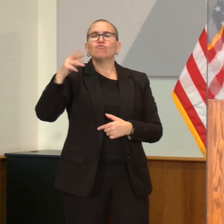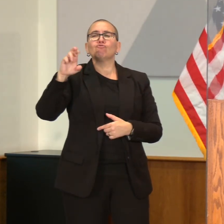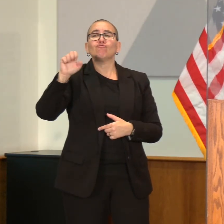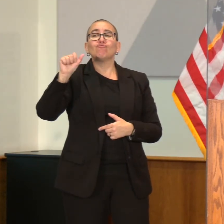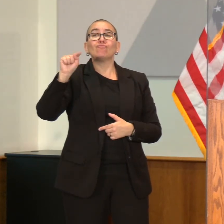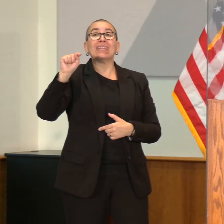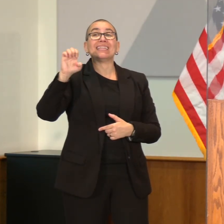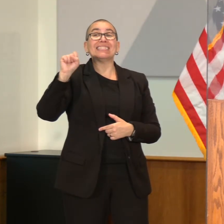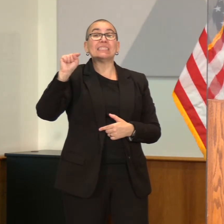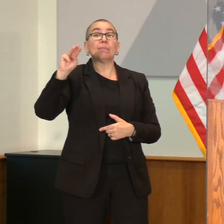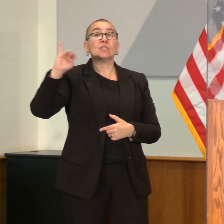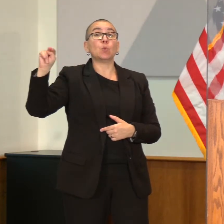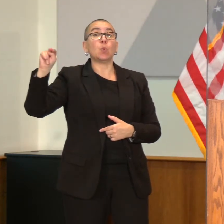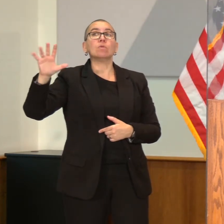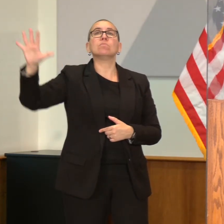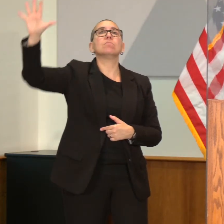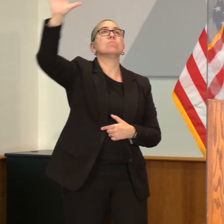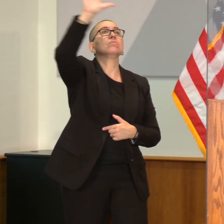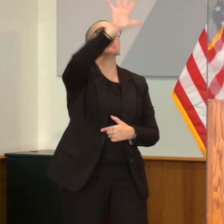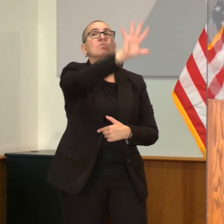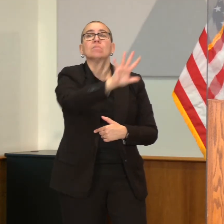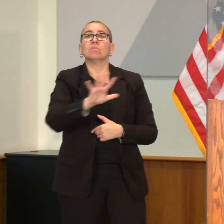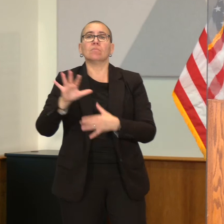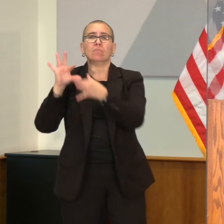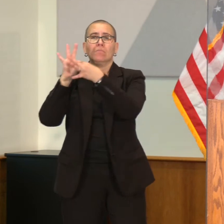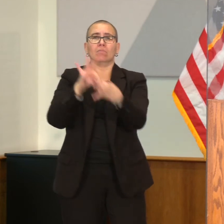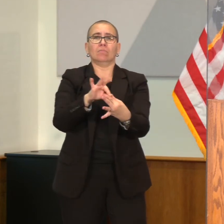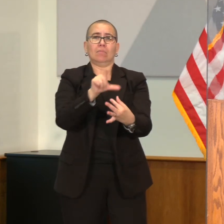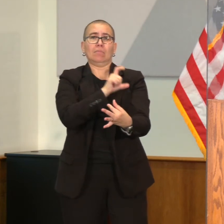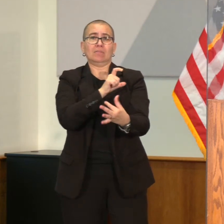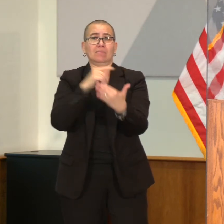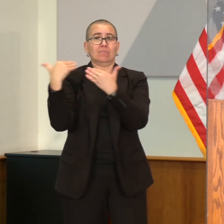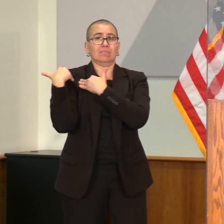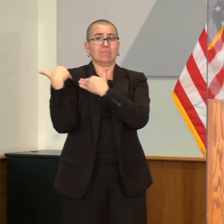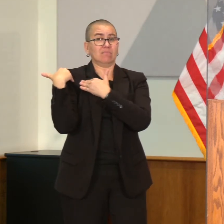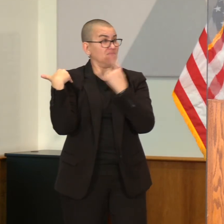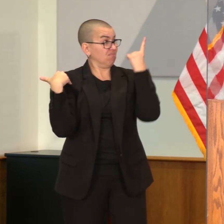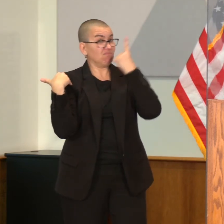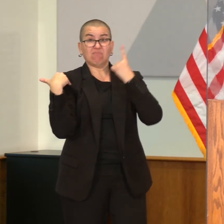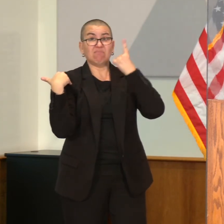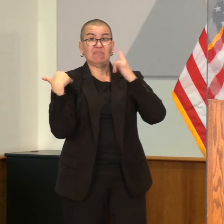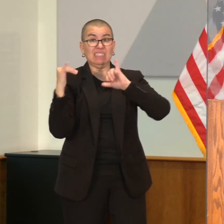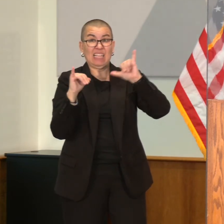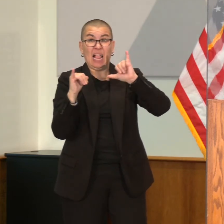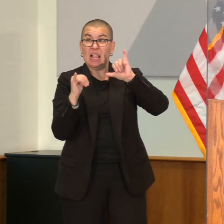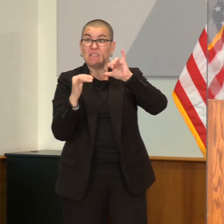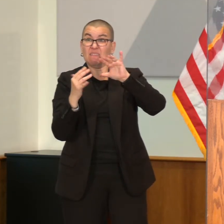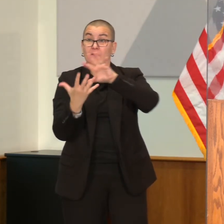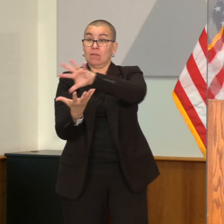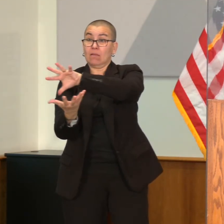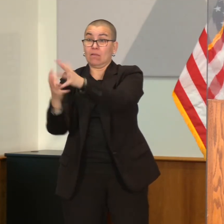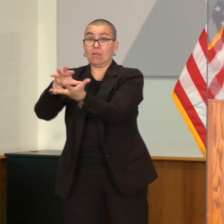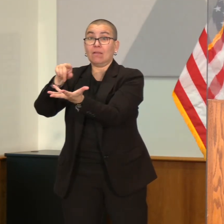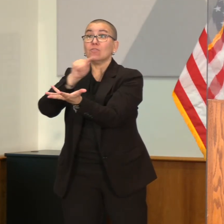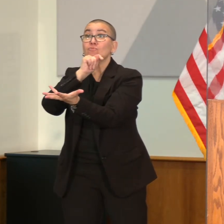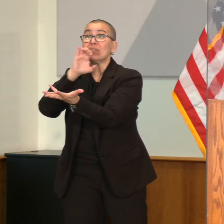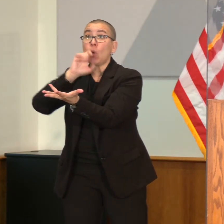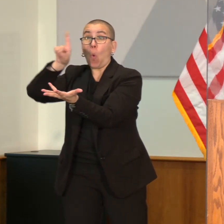police accountability. Is there the same desire to make a change outside the Twin Cities?